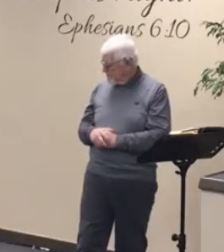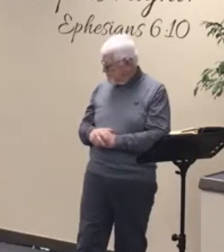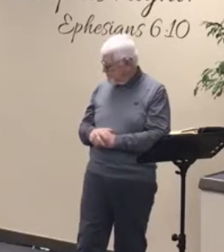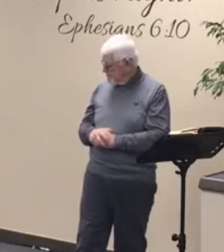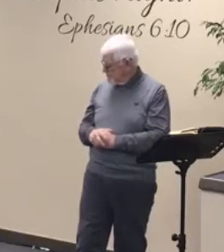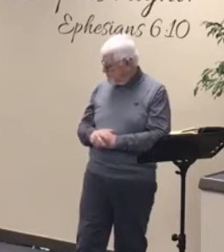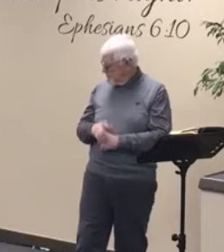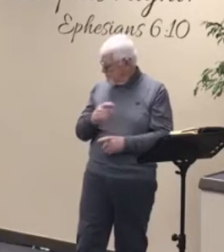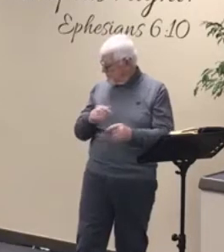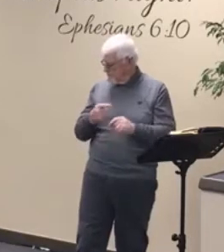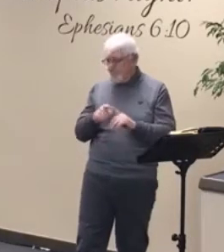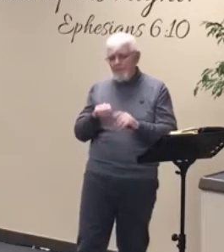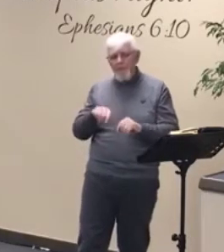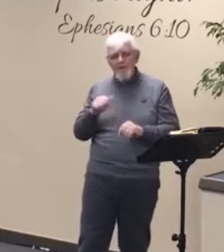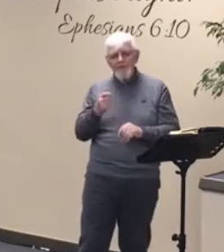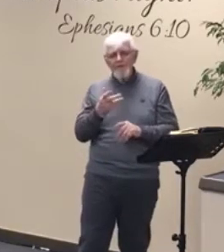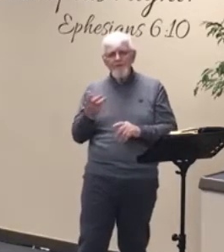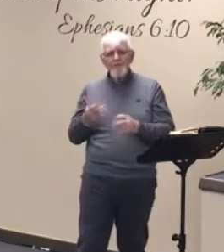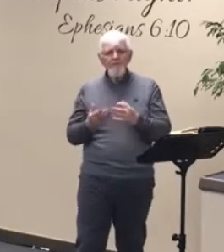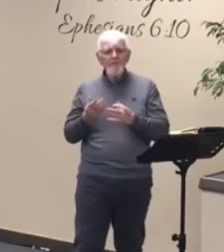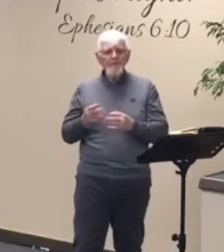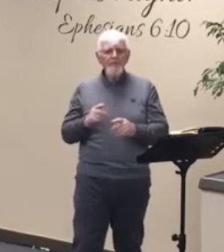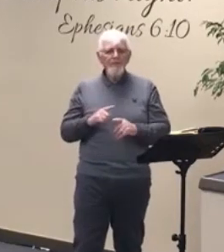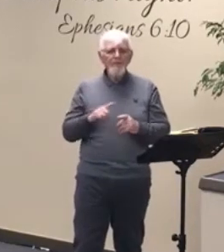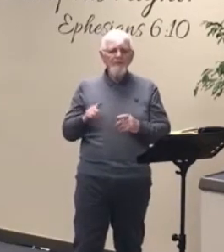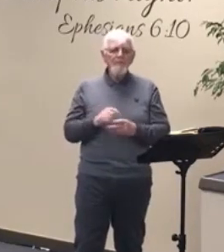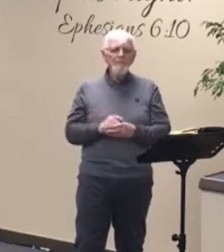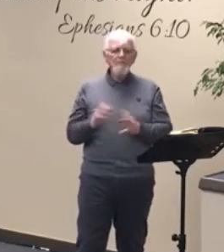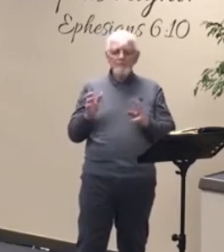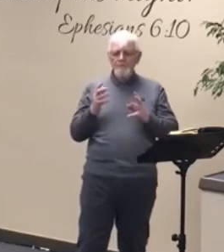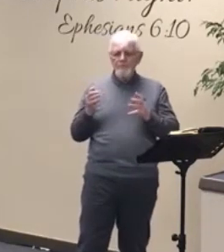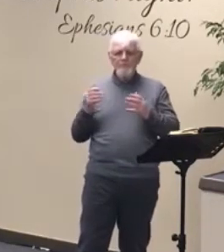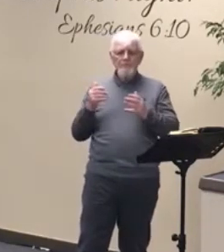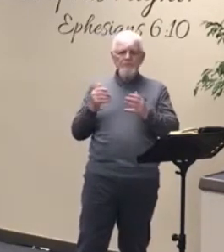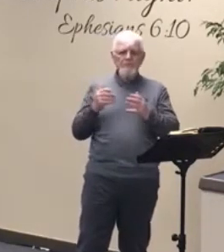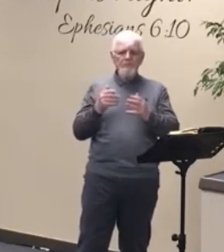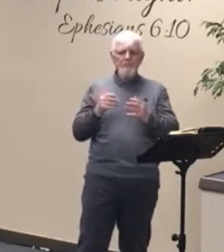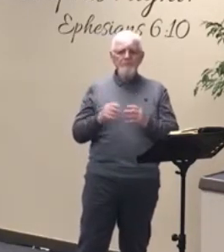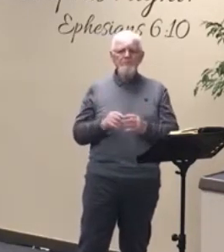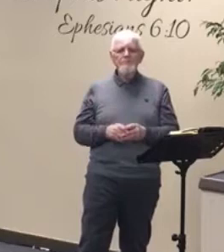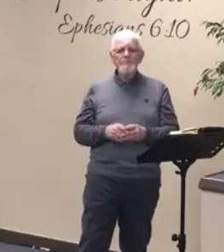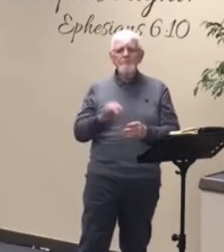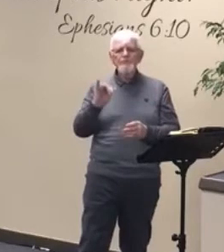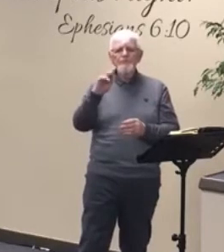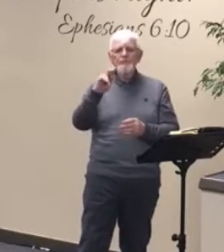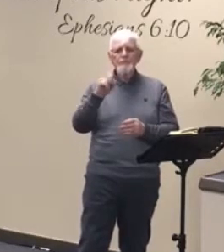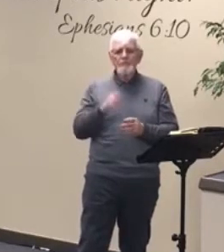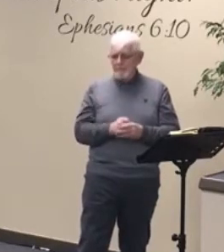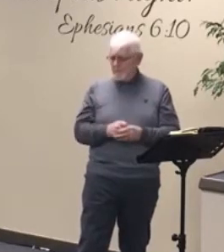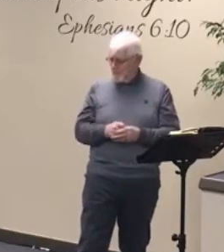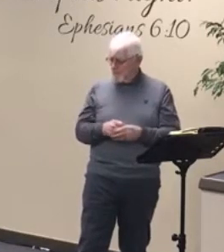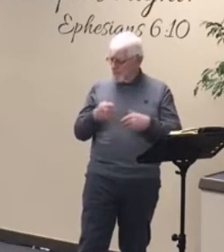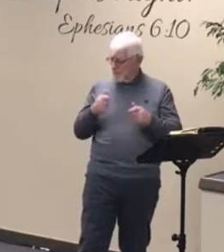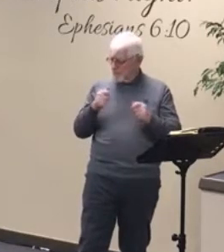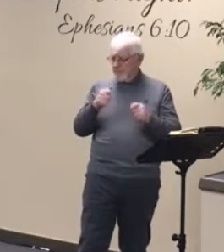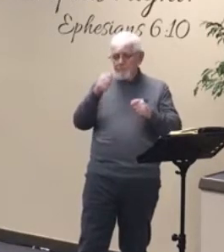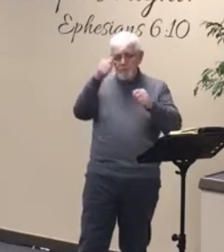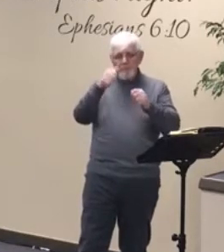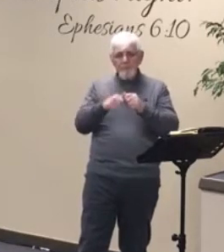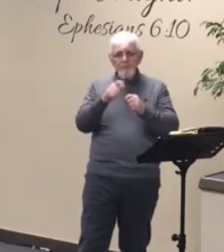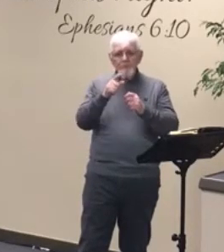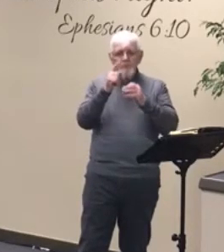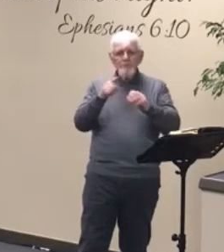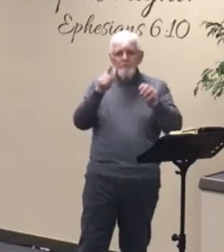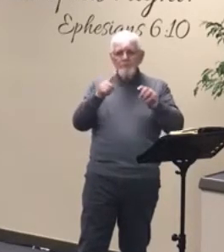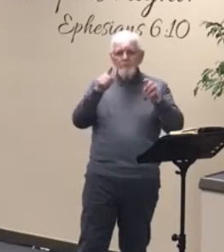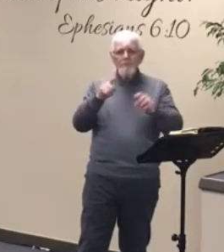want to do something else during the week, we'll have to figure that out when we get closer to that. But that's in June, so I'll try to remind Kurt to announce that from